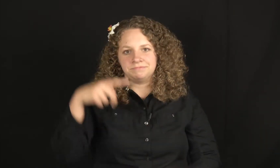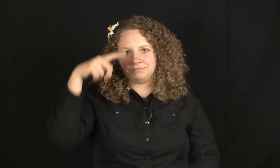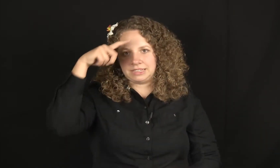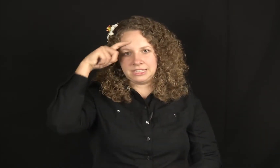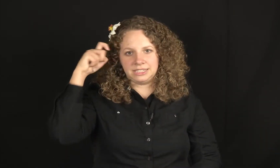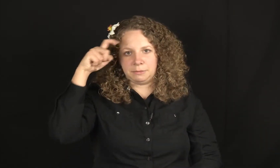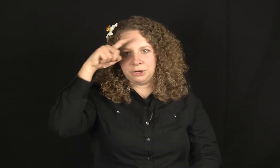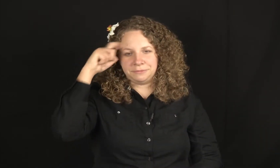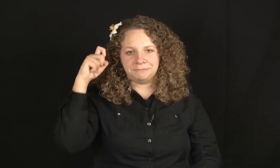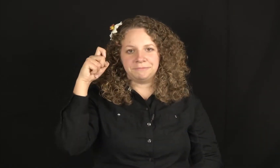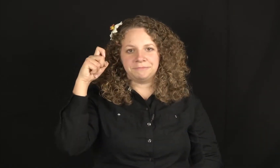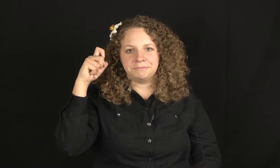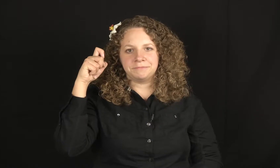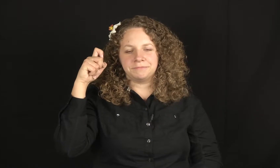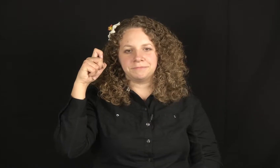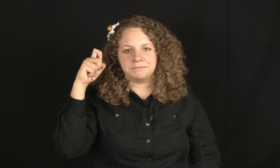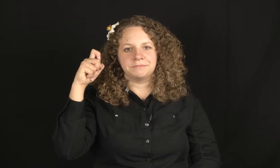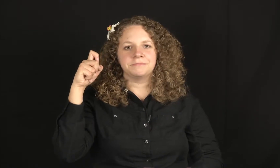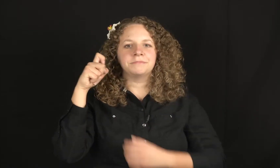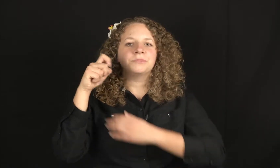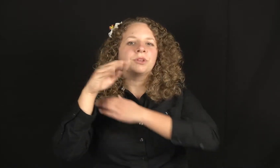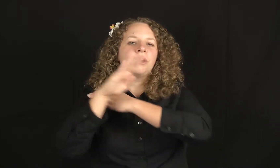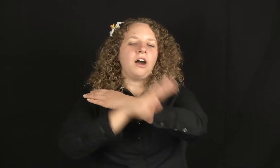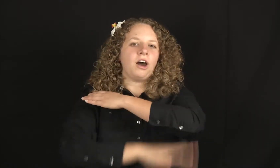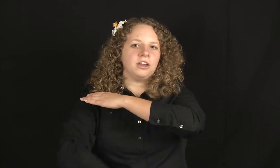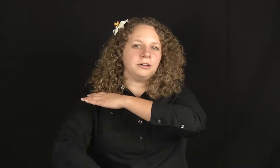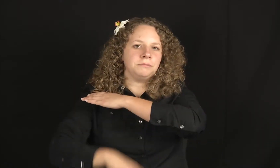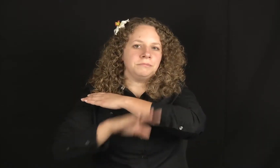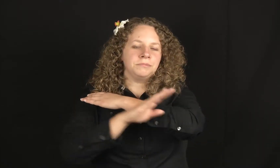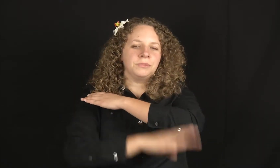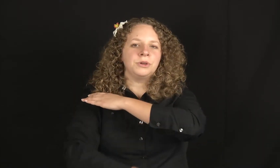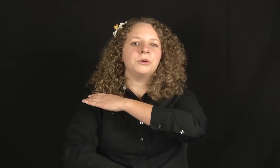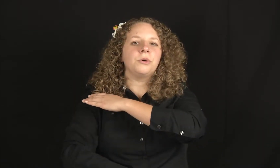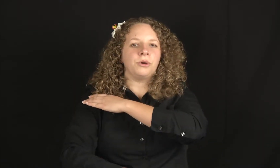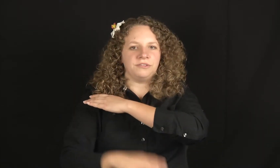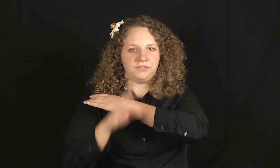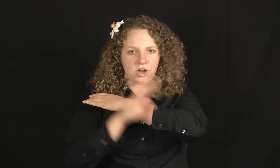Summer. Autumn, or fall.